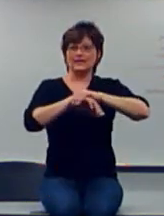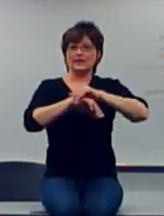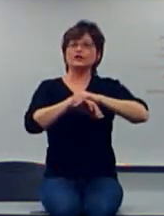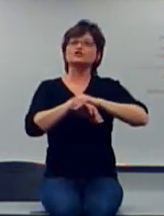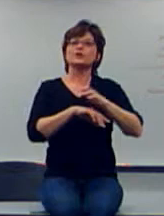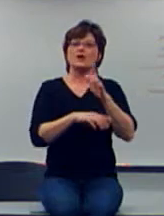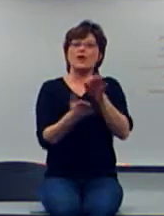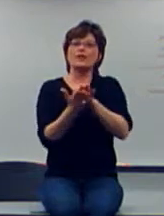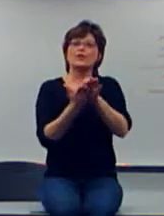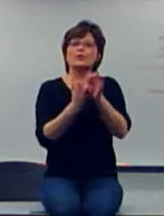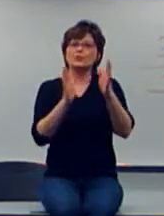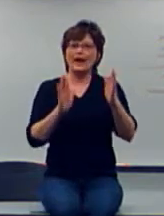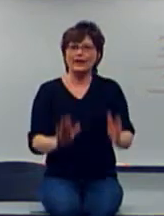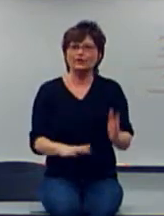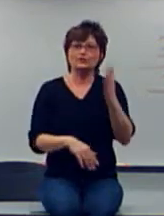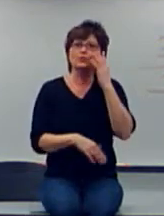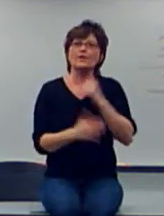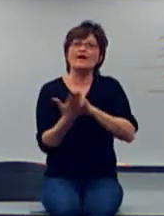spoken English to ASL.